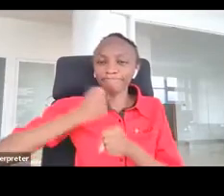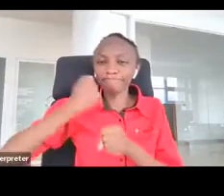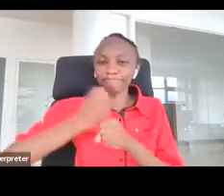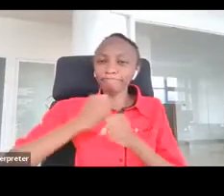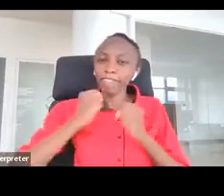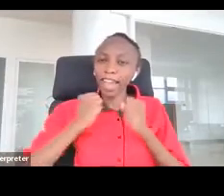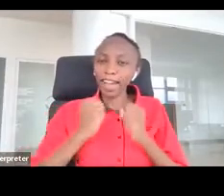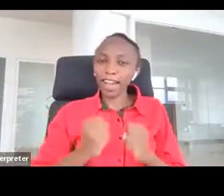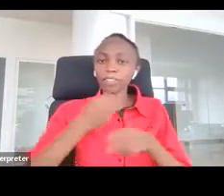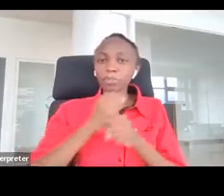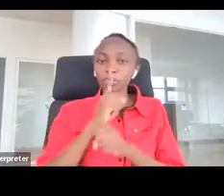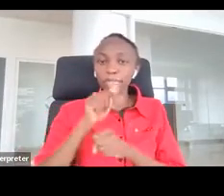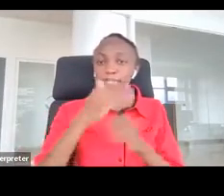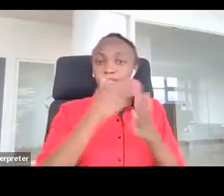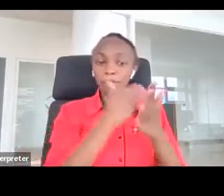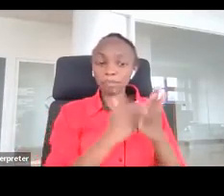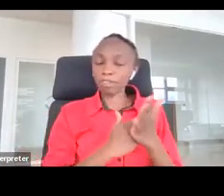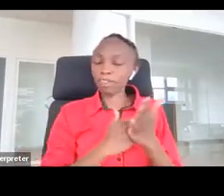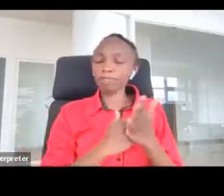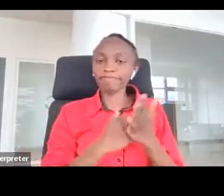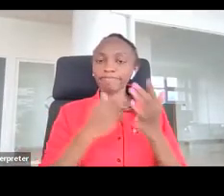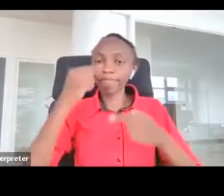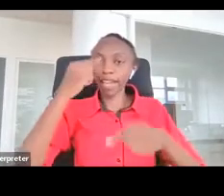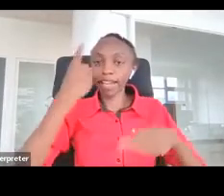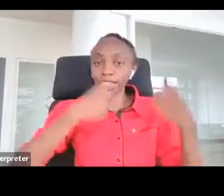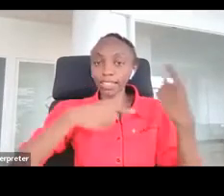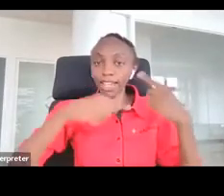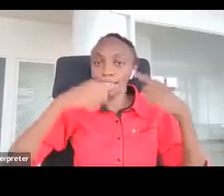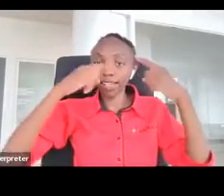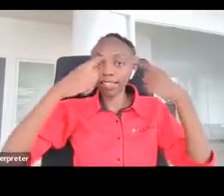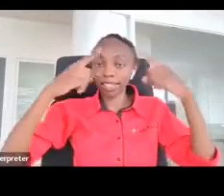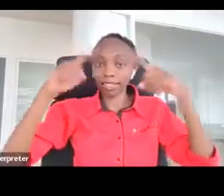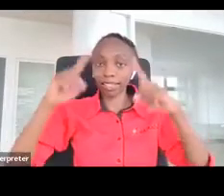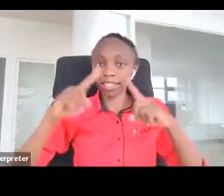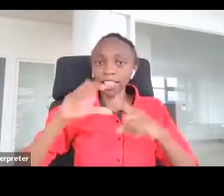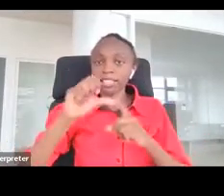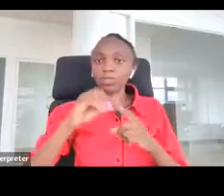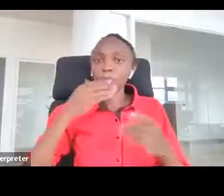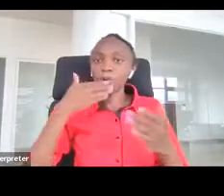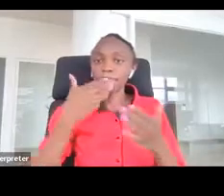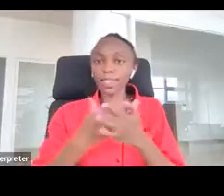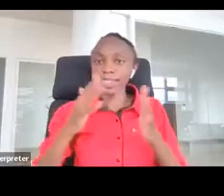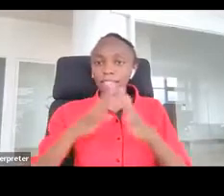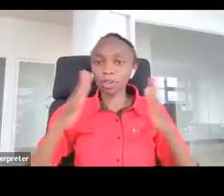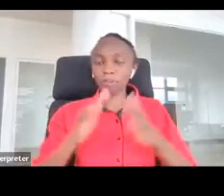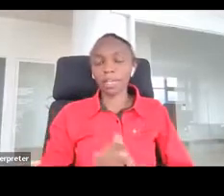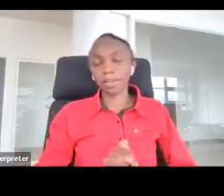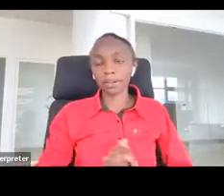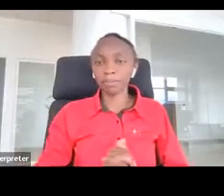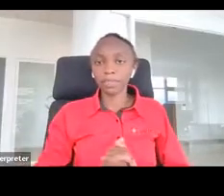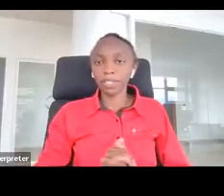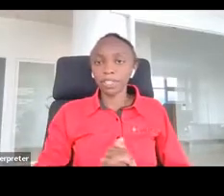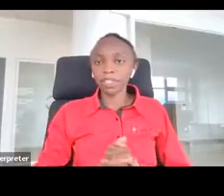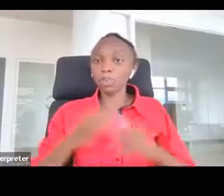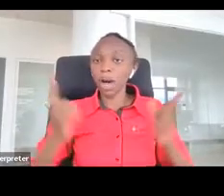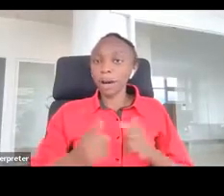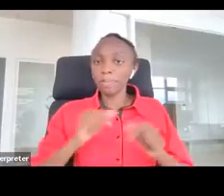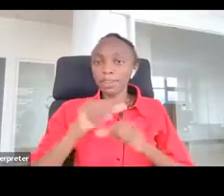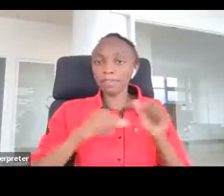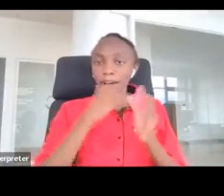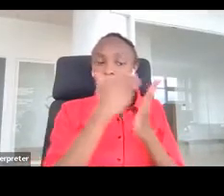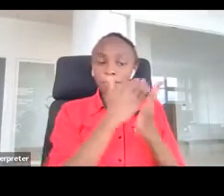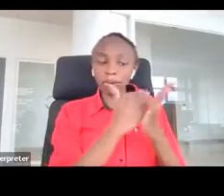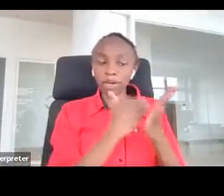this program is a success. Thank you so much. So just a brief of the program itself,